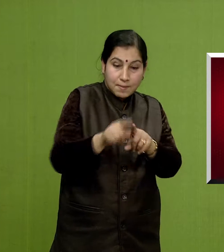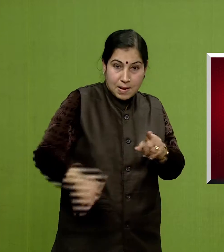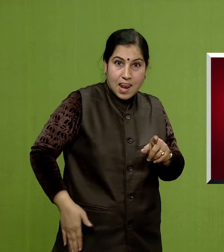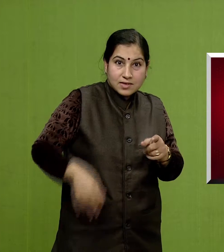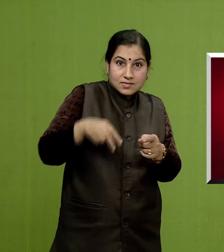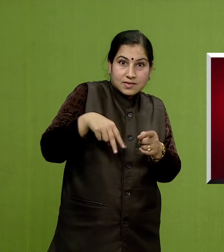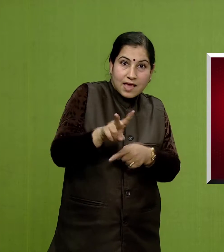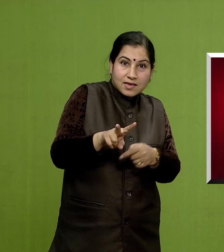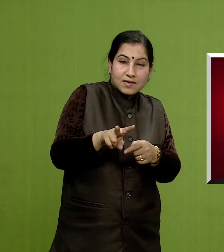legs.